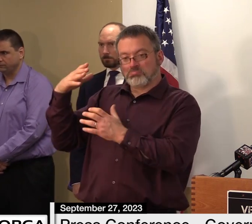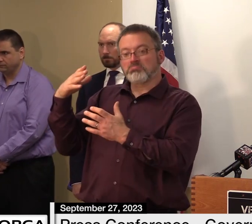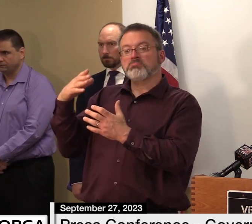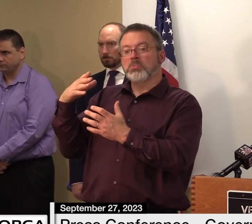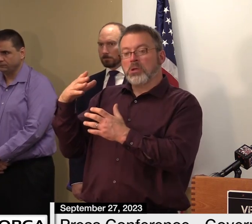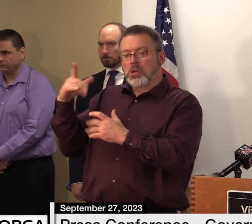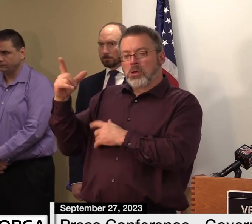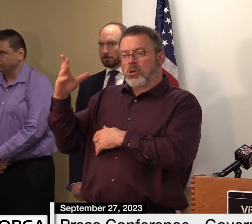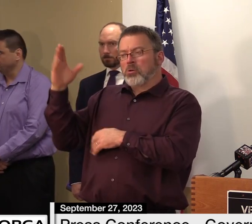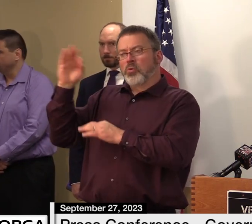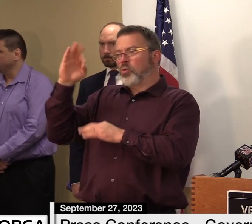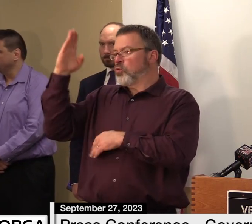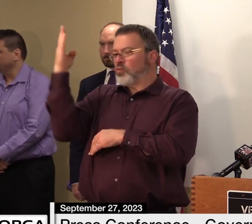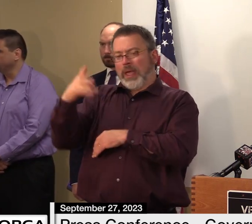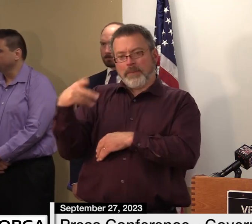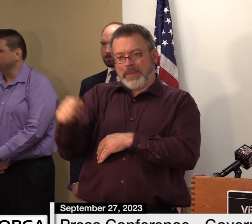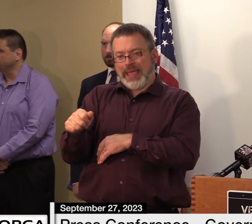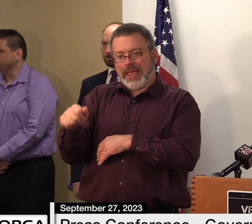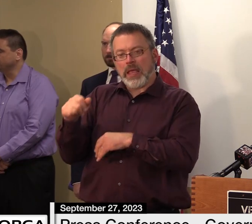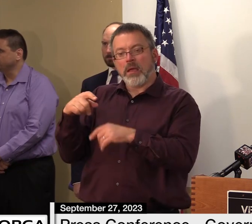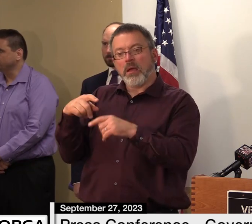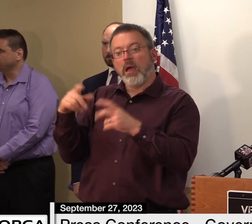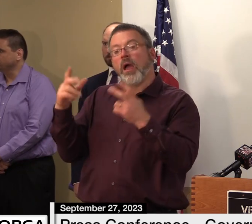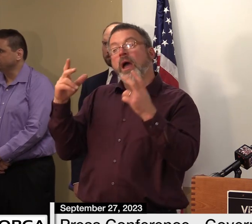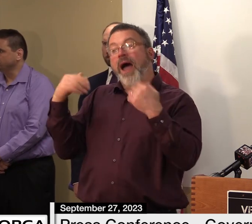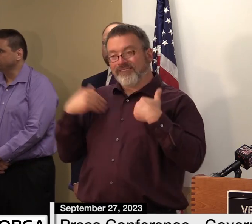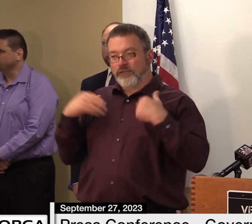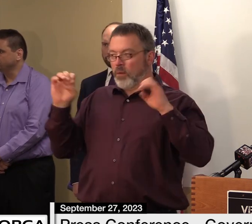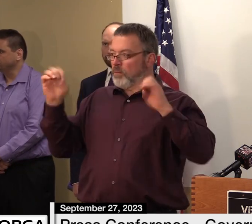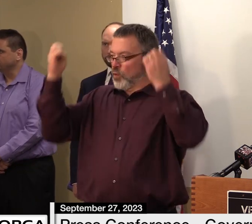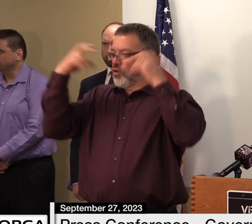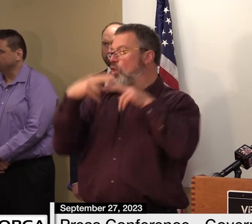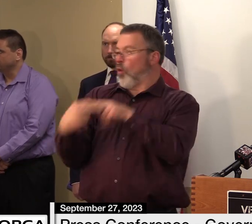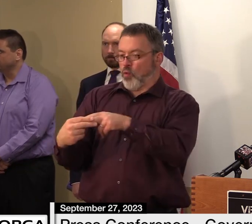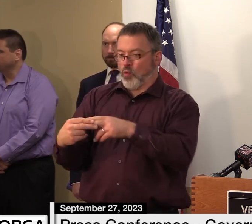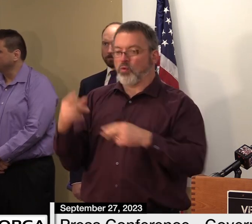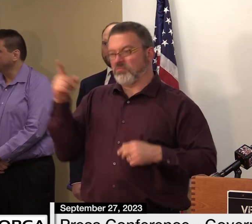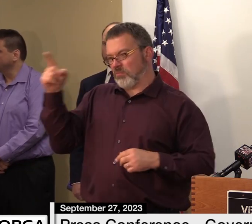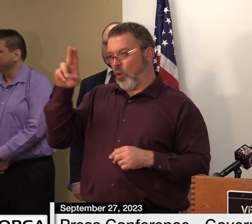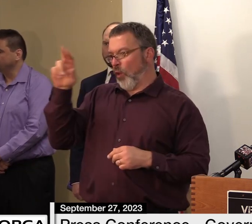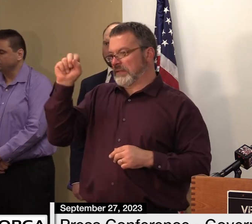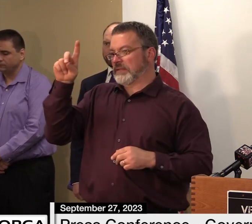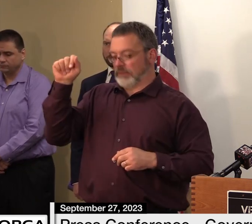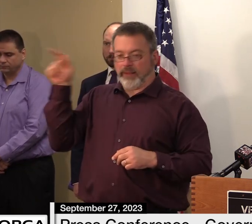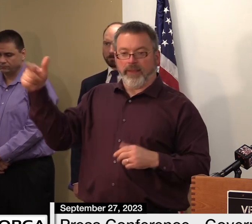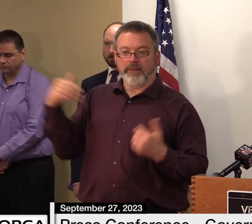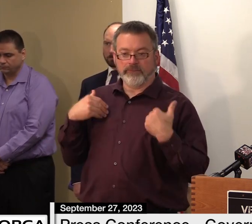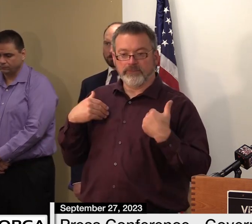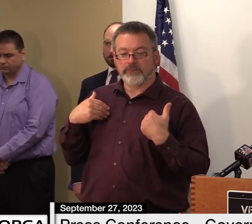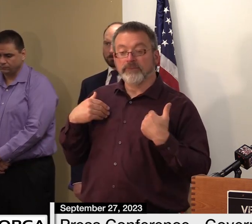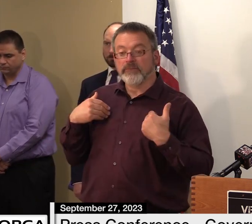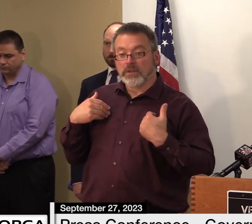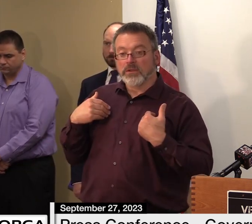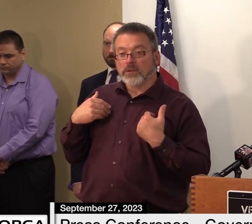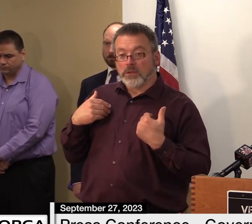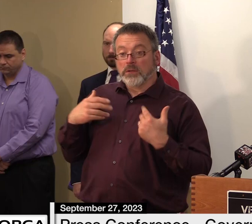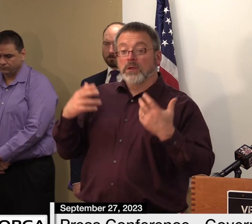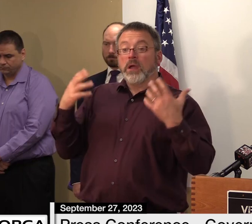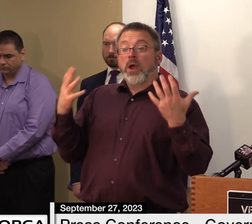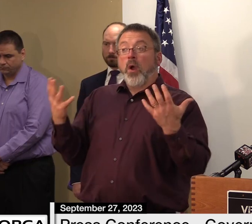there are some emergency loan programs that are available out there. As far as the current climate out there now, I